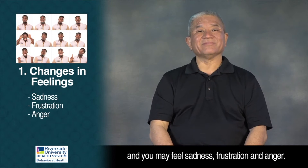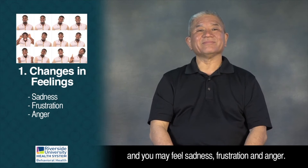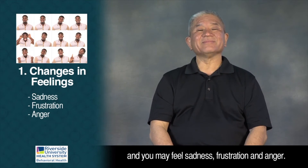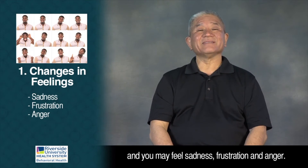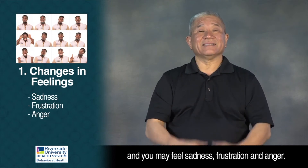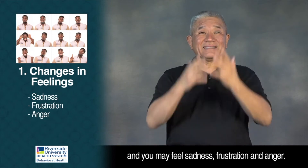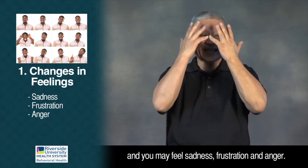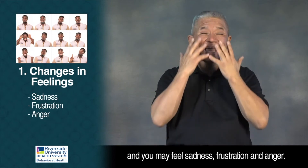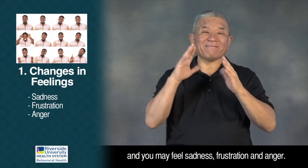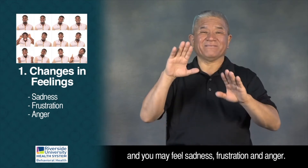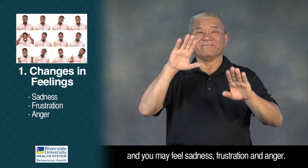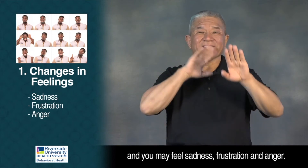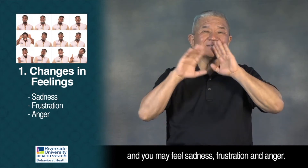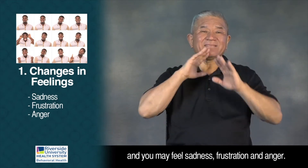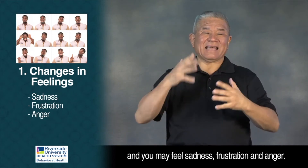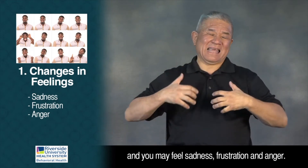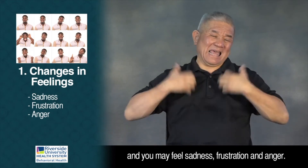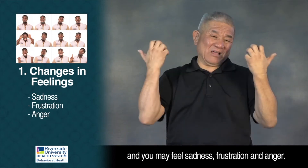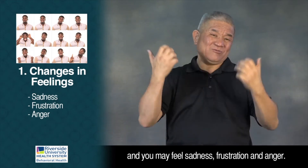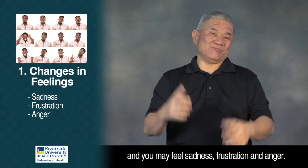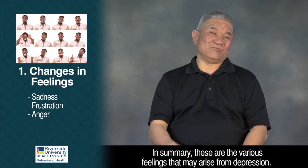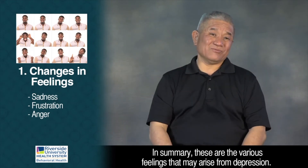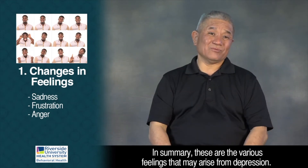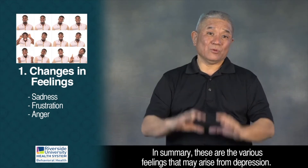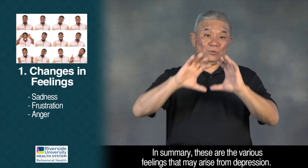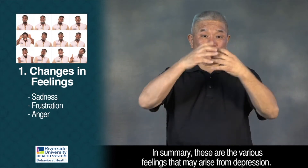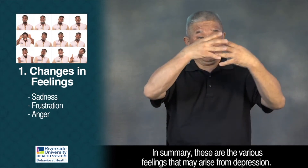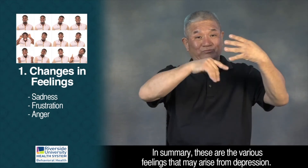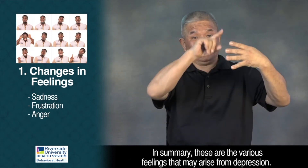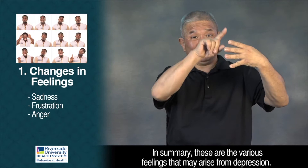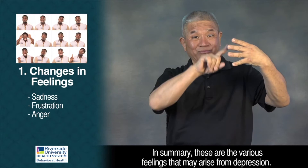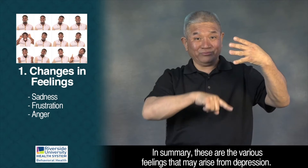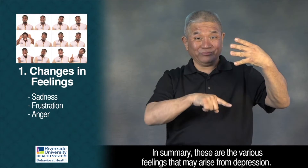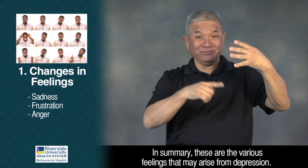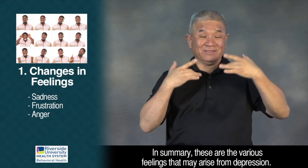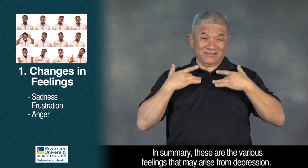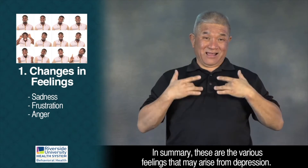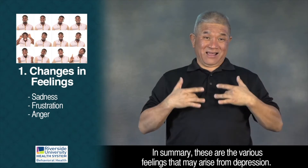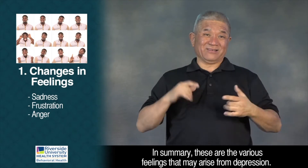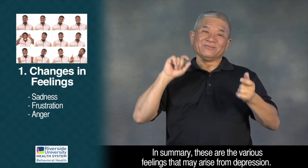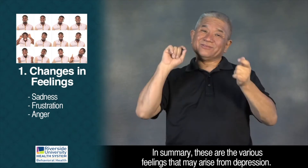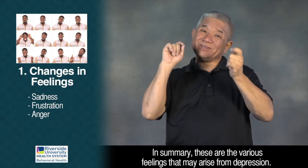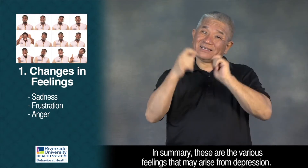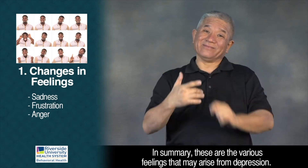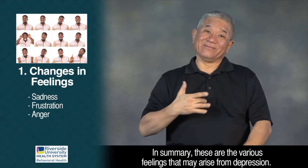And you may feel sadness, frustration, and anger. In summary, these are the various feelings that may arise from